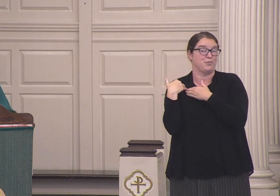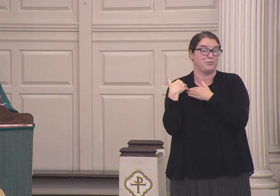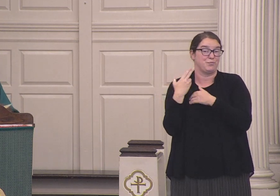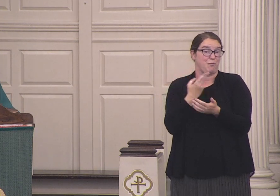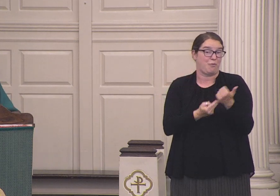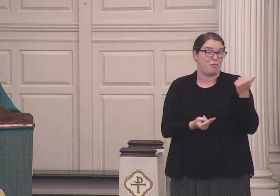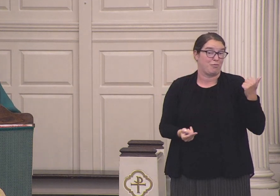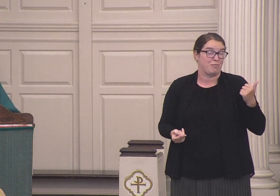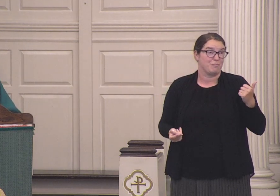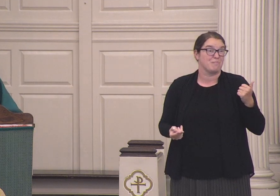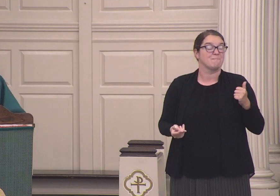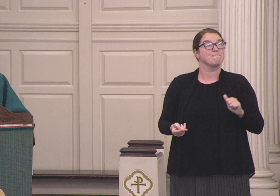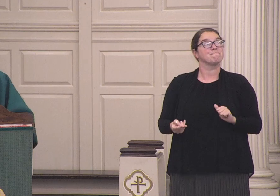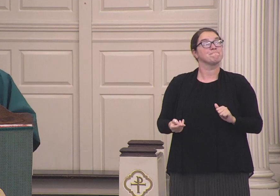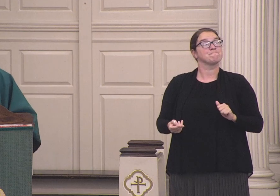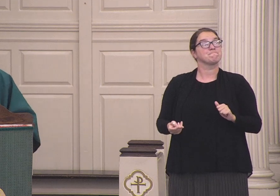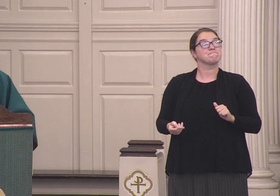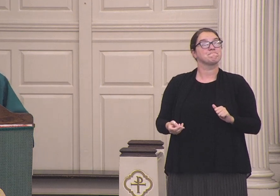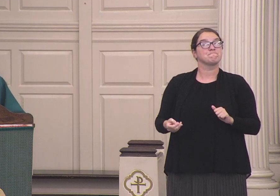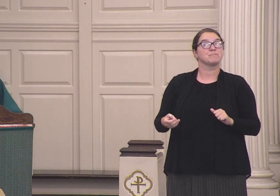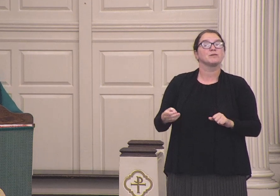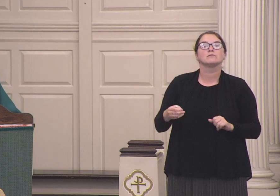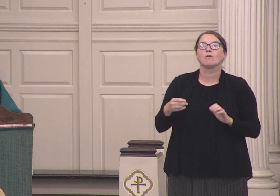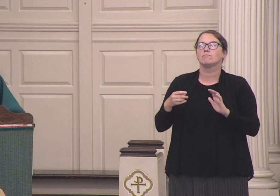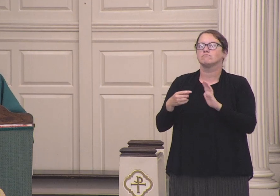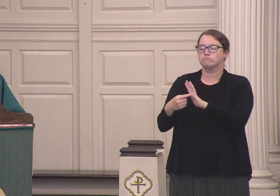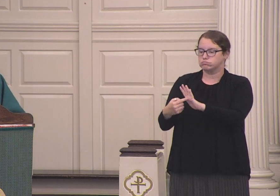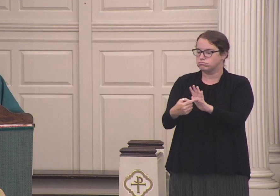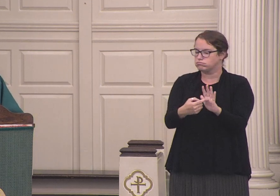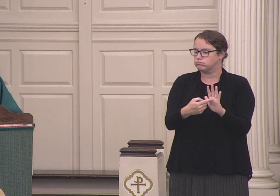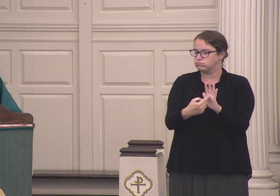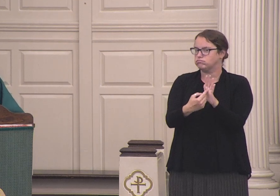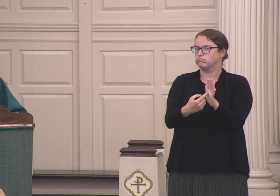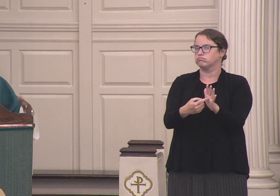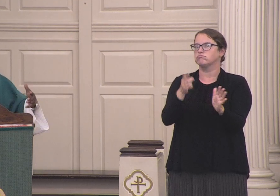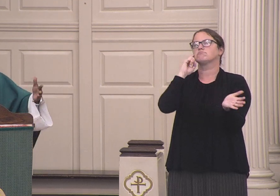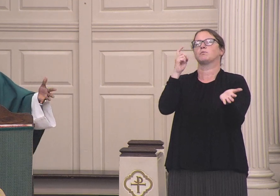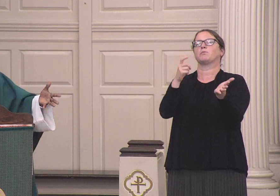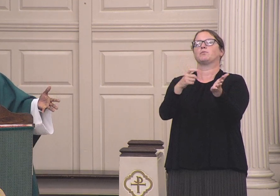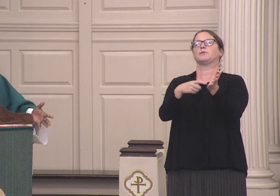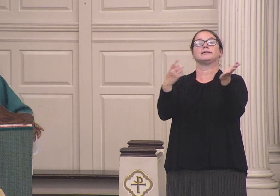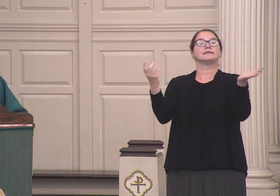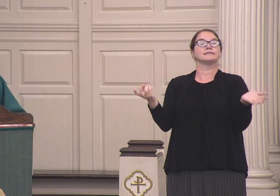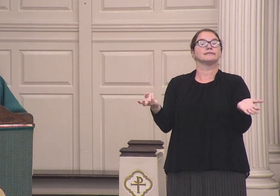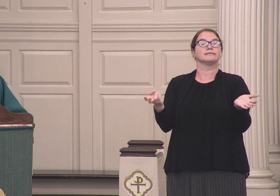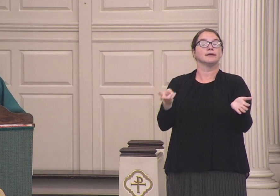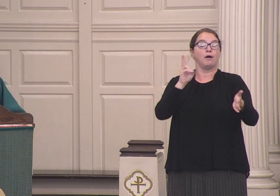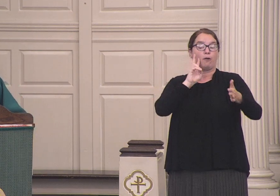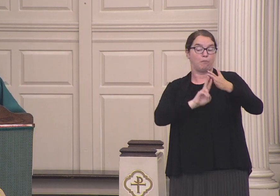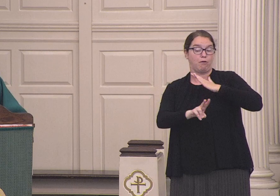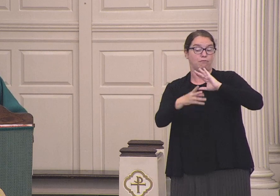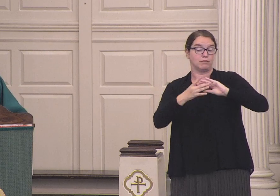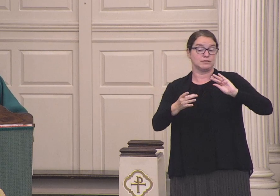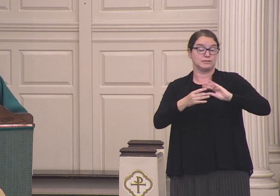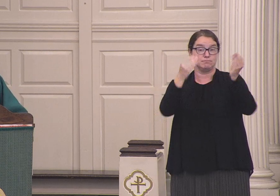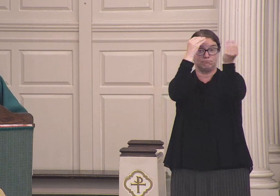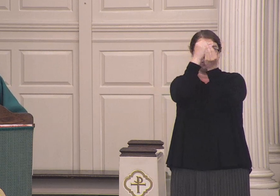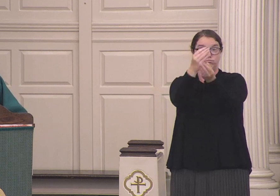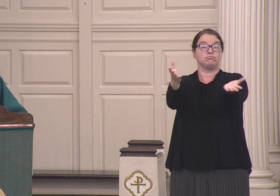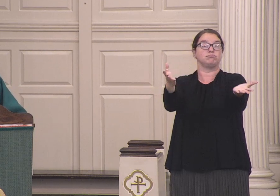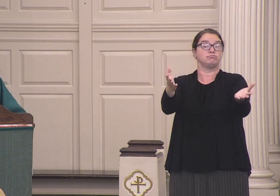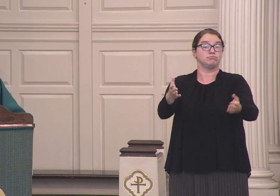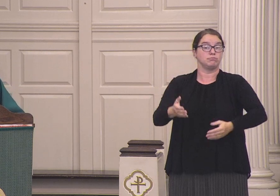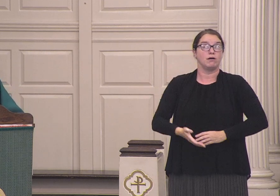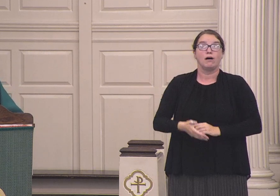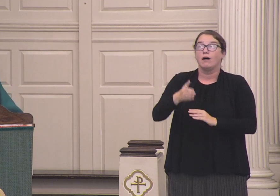to go on to bear witness, to be prophets in the world, to be mouthpieces